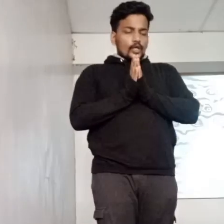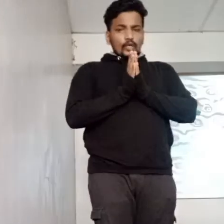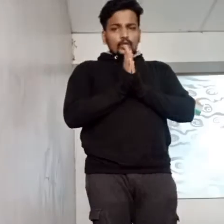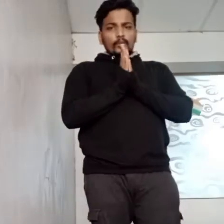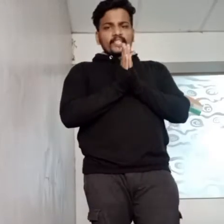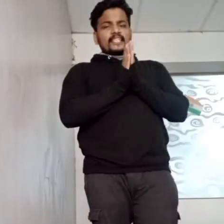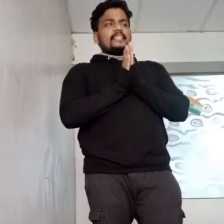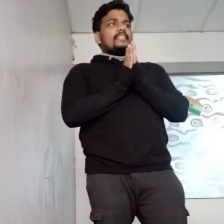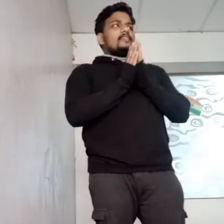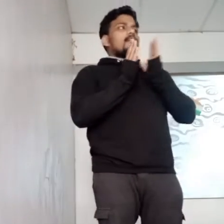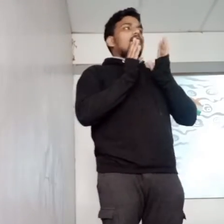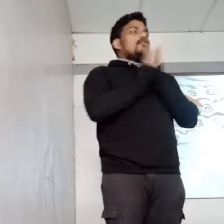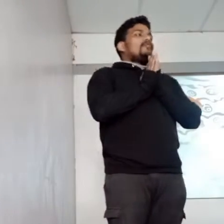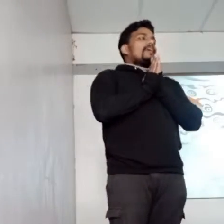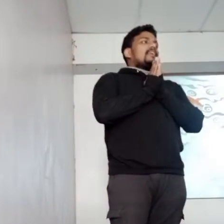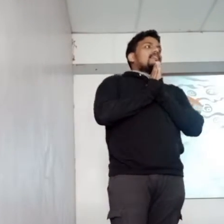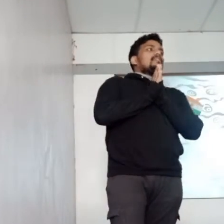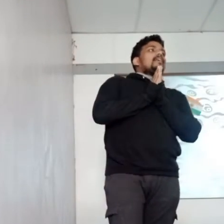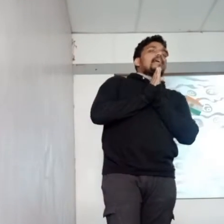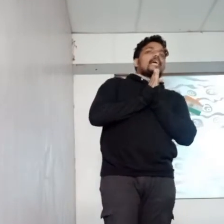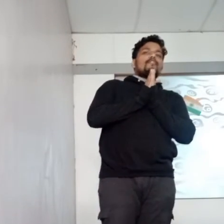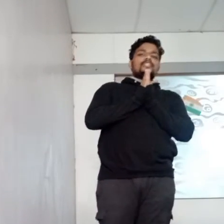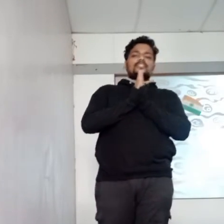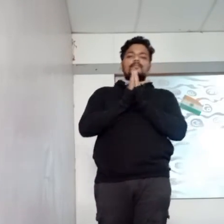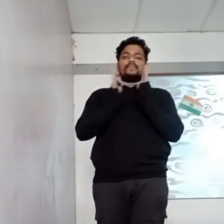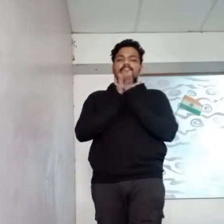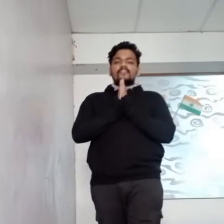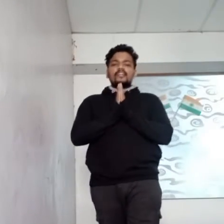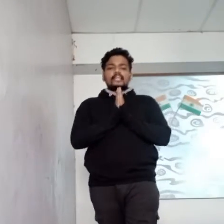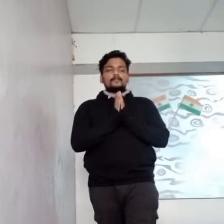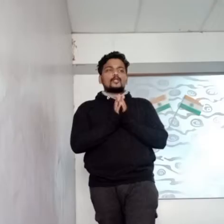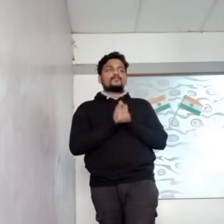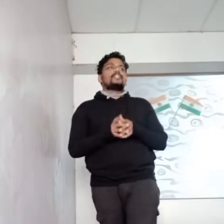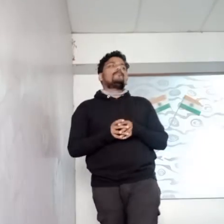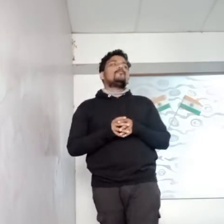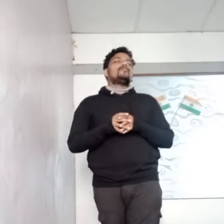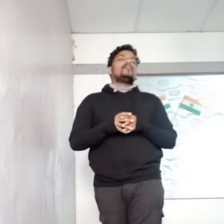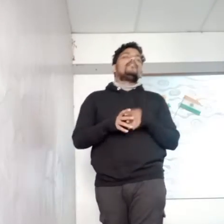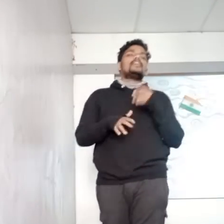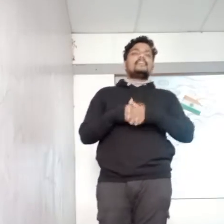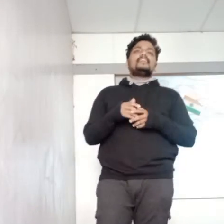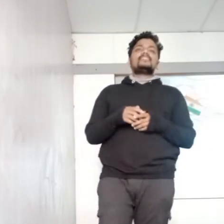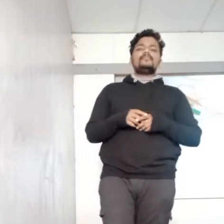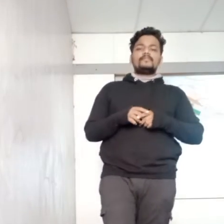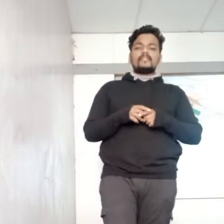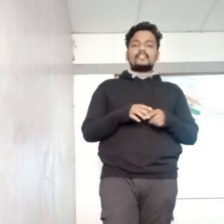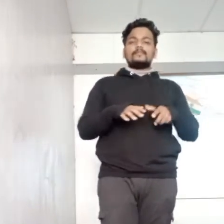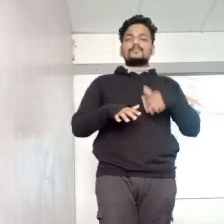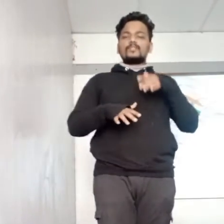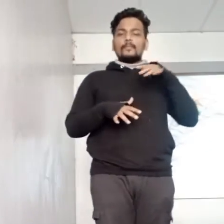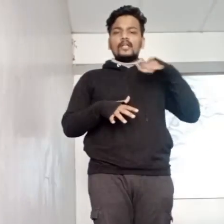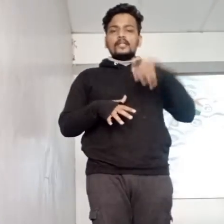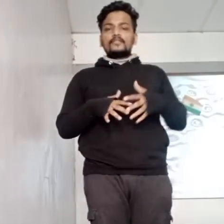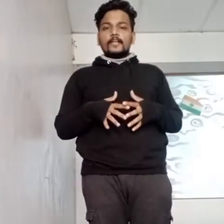So basically, we are having some different types of thread pool. We are creating some different types of thread